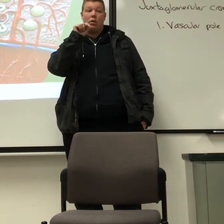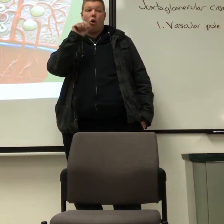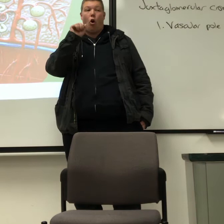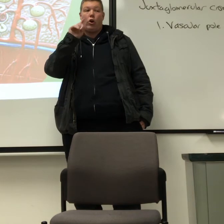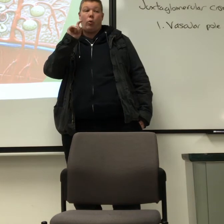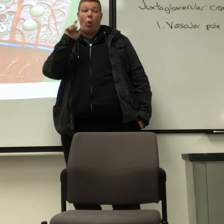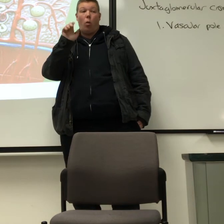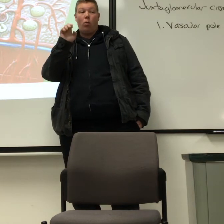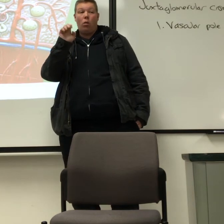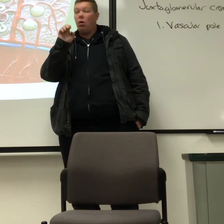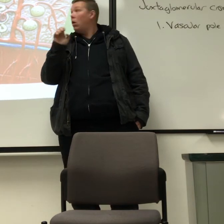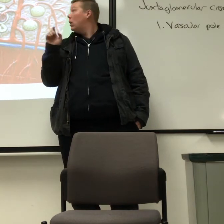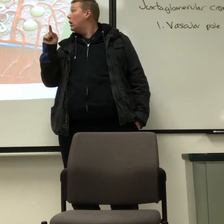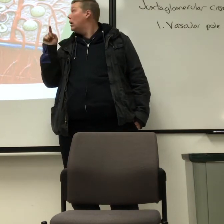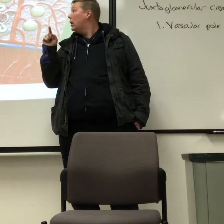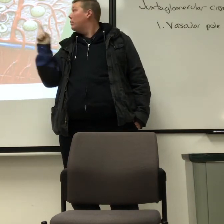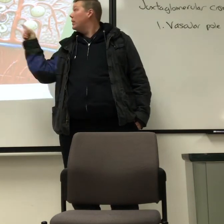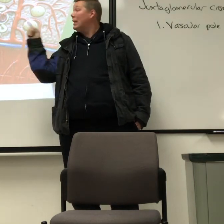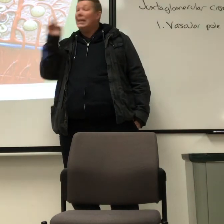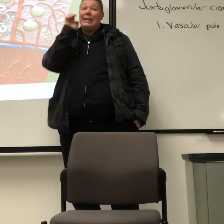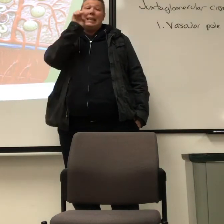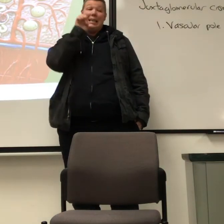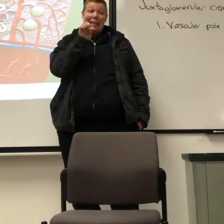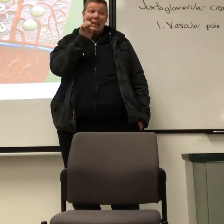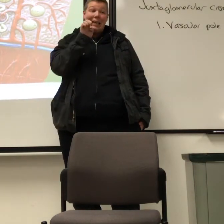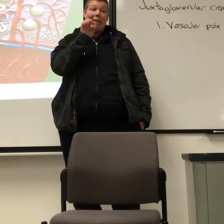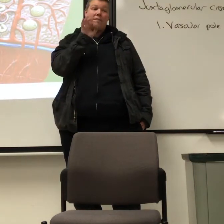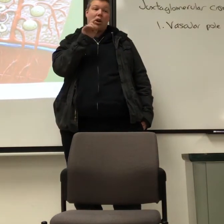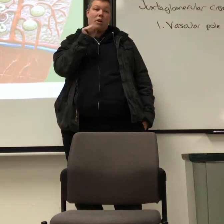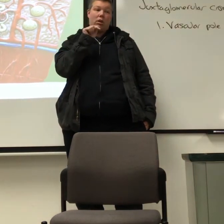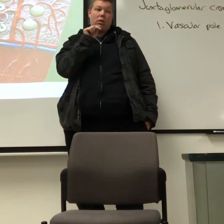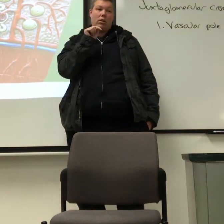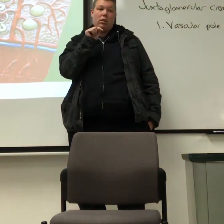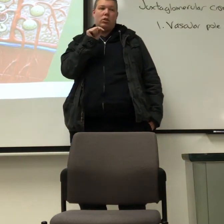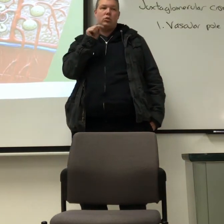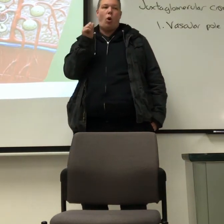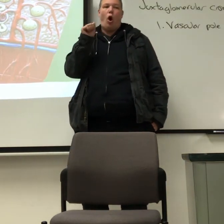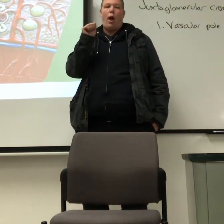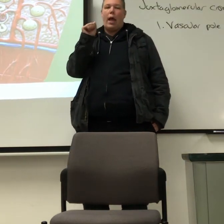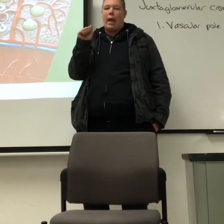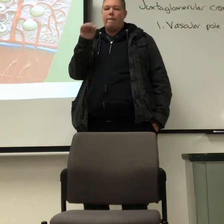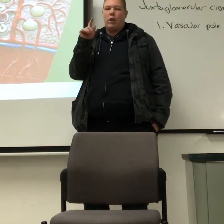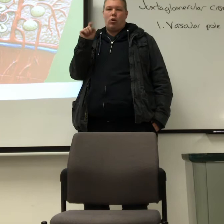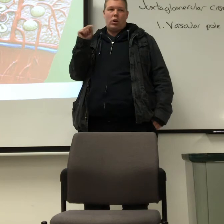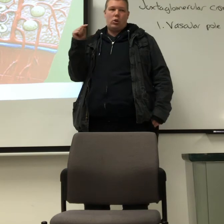stuff, then that's the efferent arteriole. Therefore, which capillary is this?